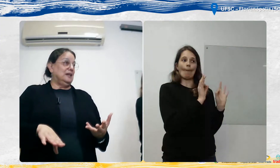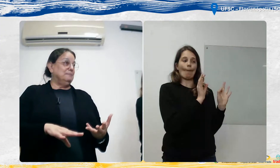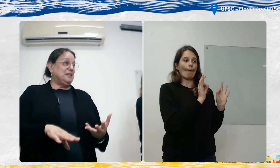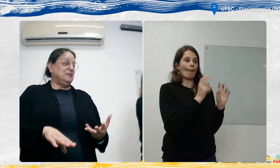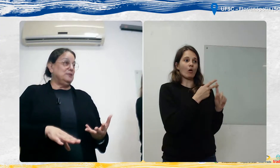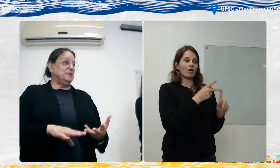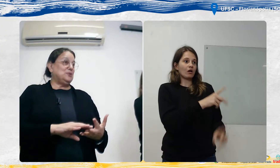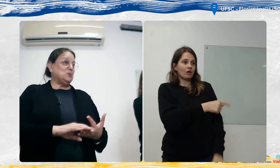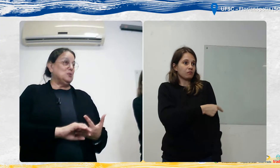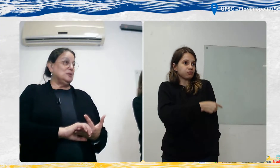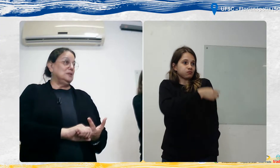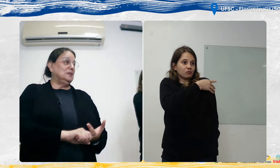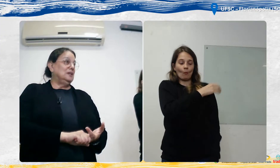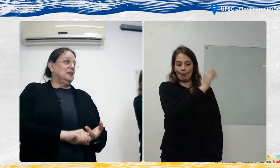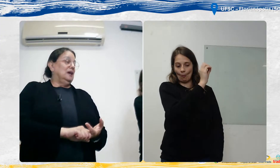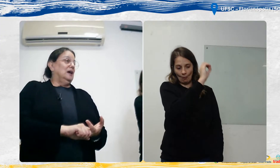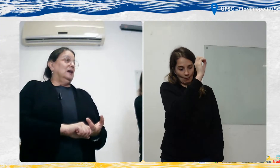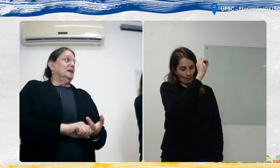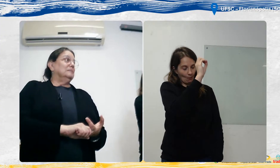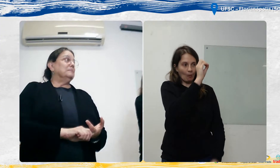in elementary school.